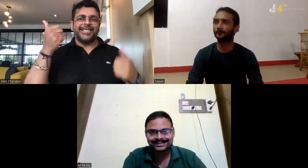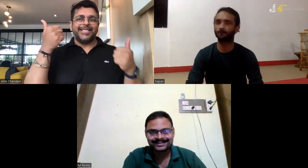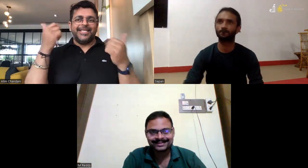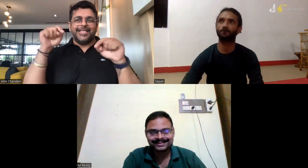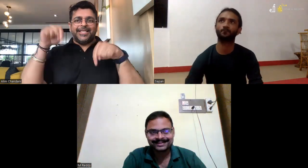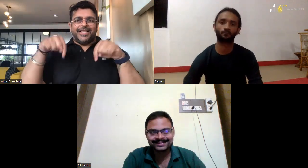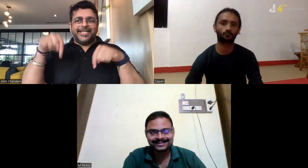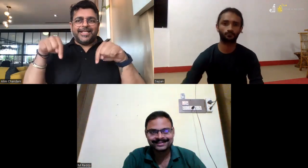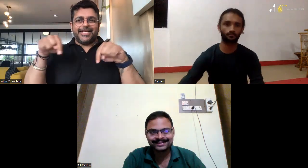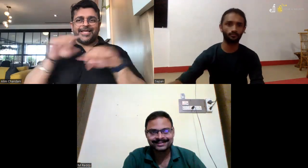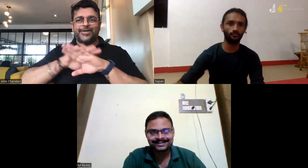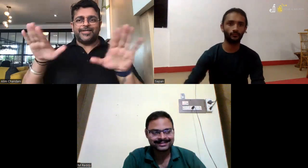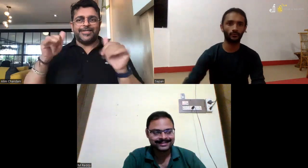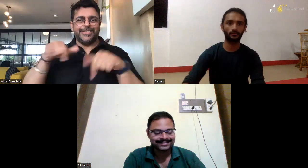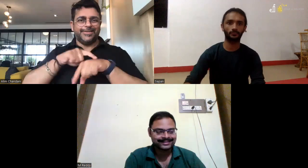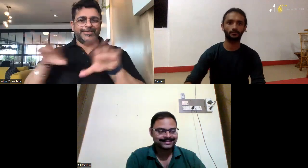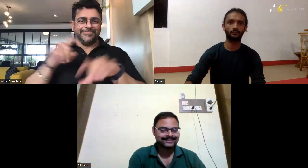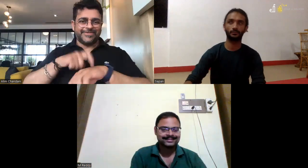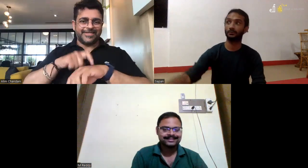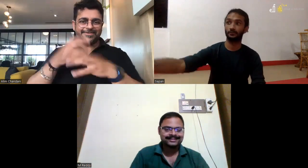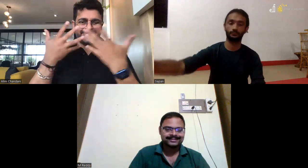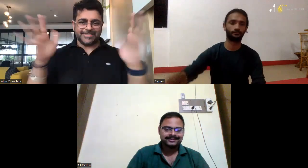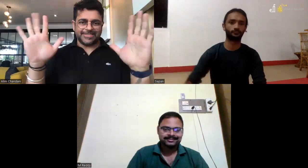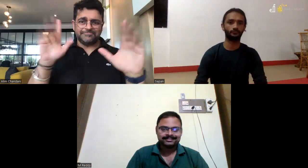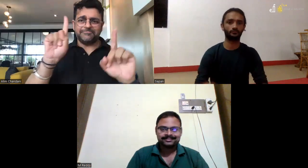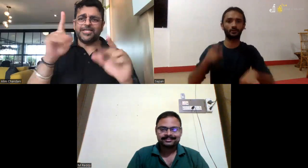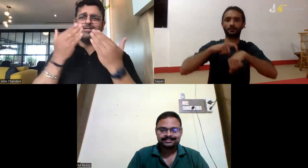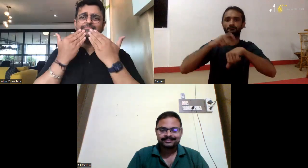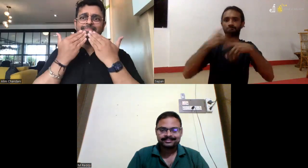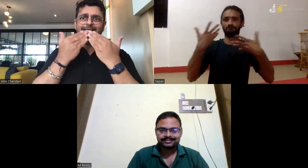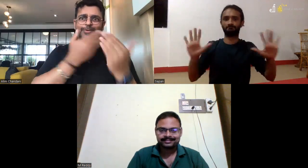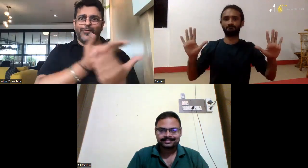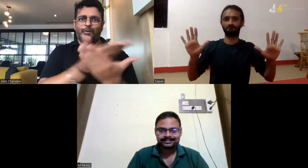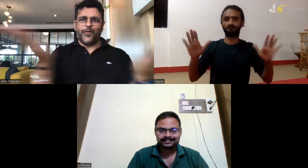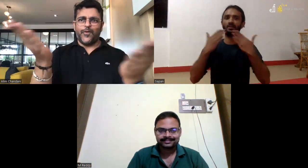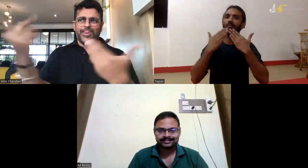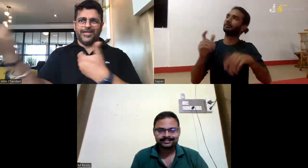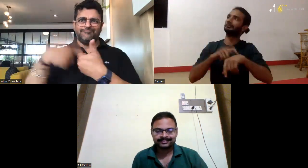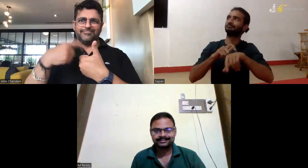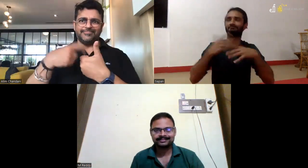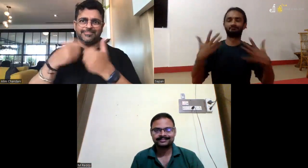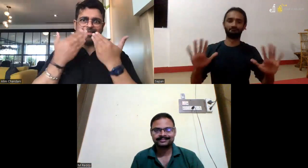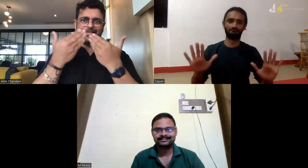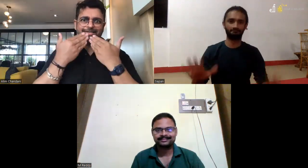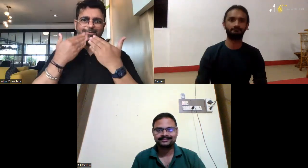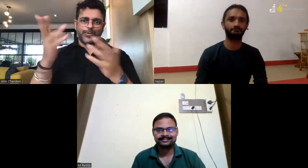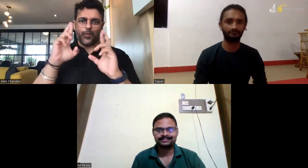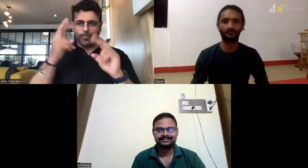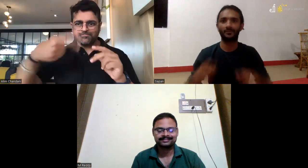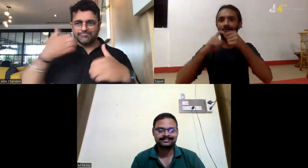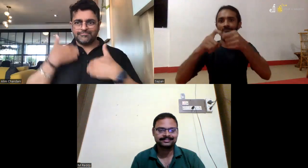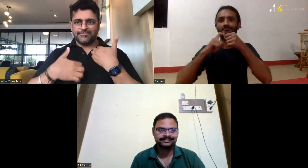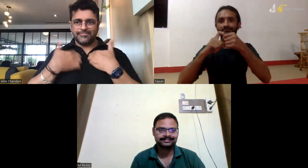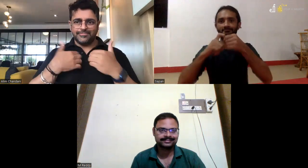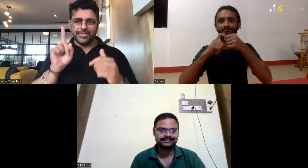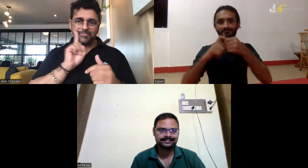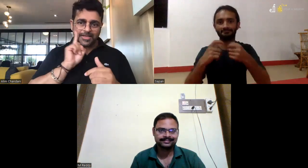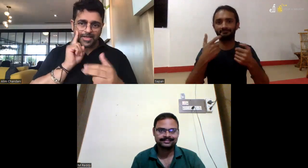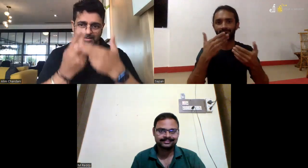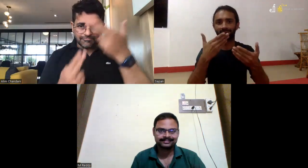when the children is starting with the speech therapy. We can explain them, and we can spread